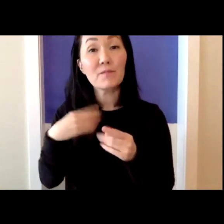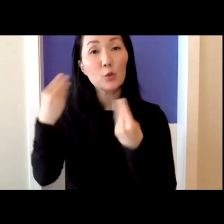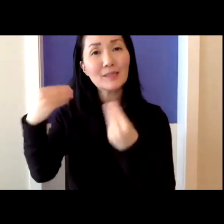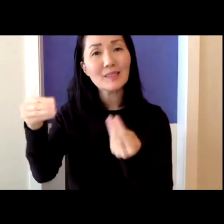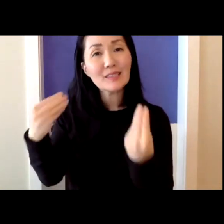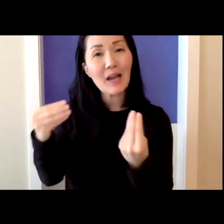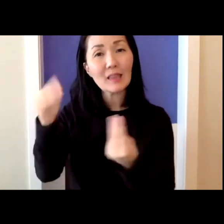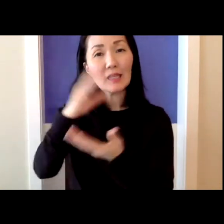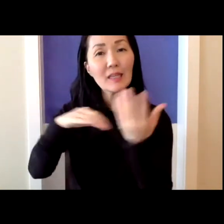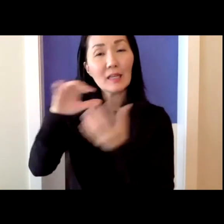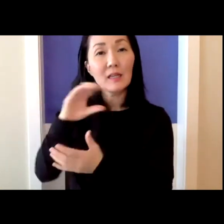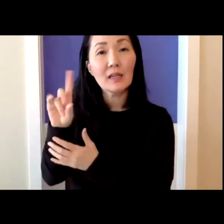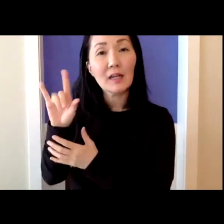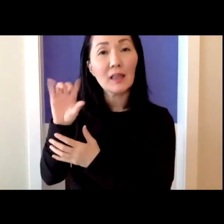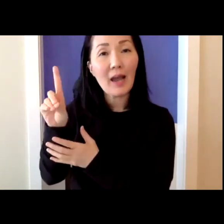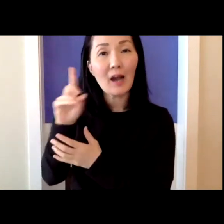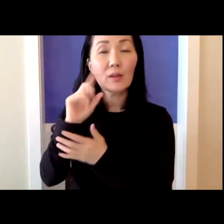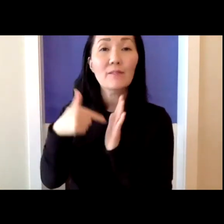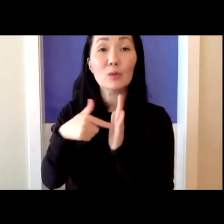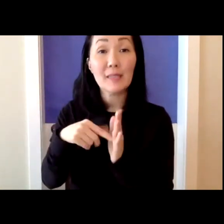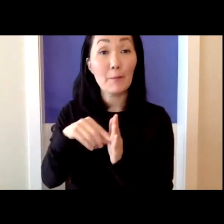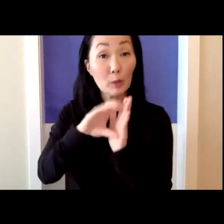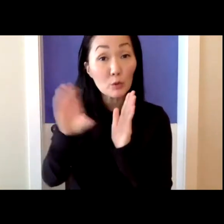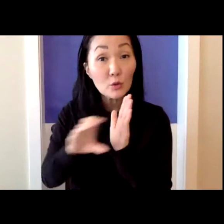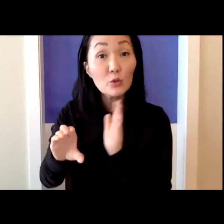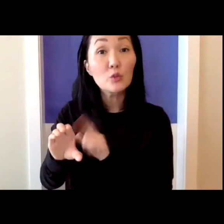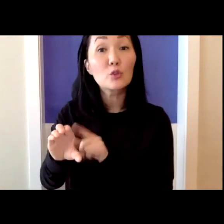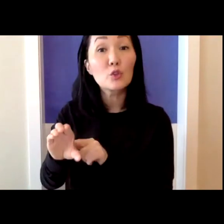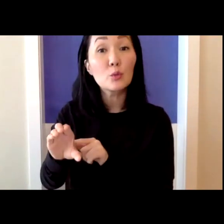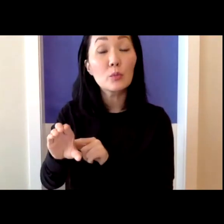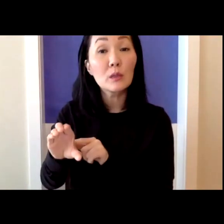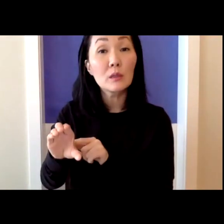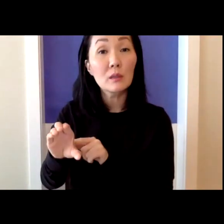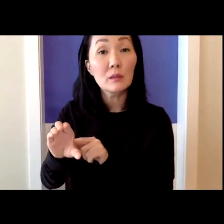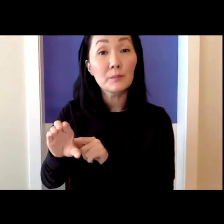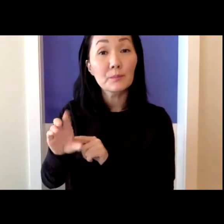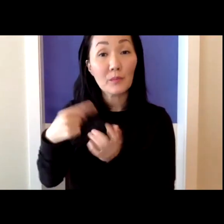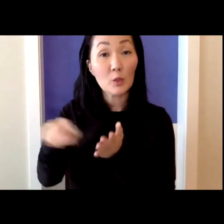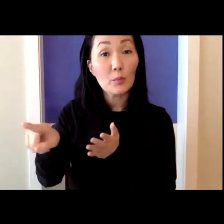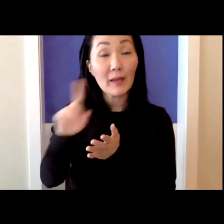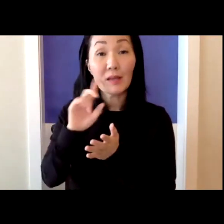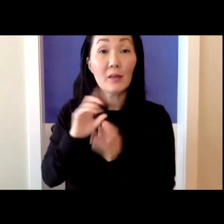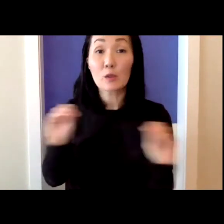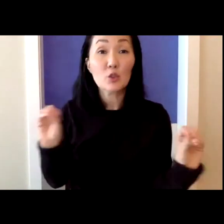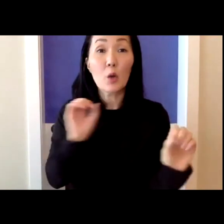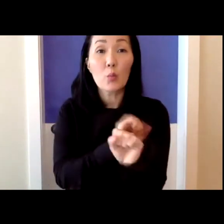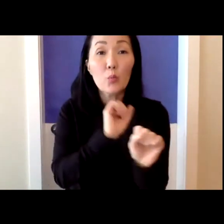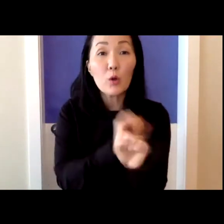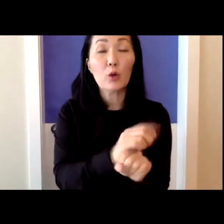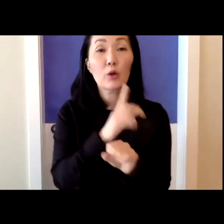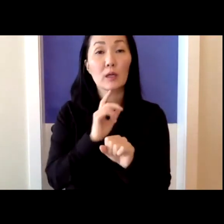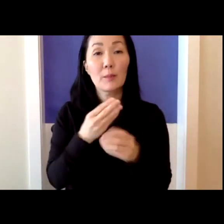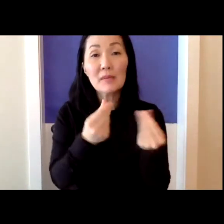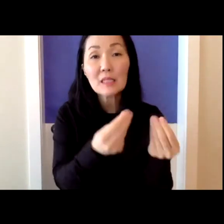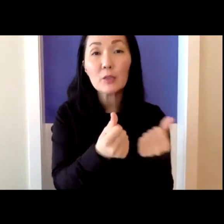like when SFU paid for the Zoom subscription we're on, Zoom incurred no additional labor materials costs, right? None. That's, you know,